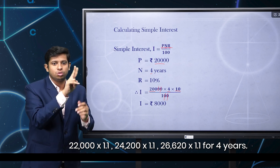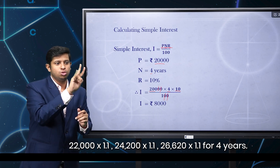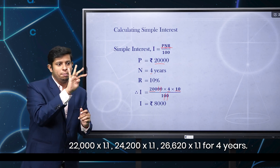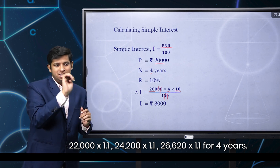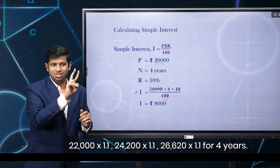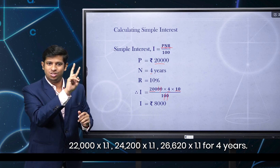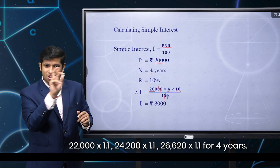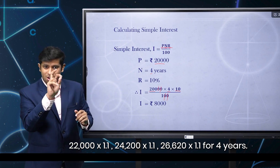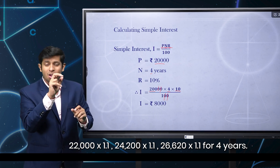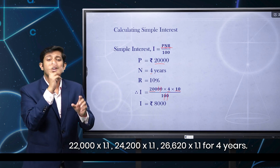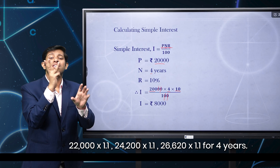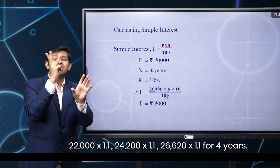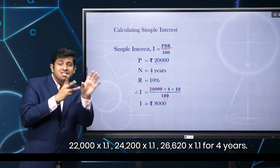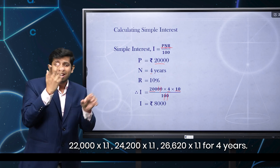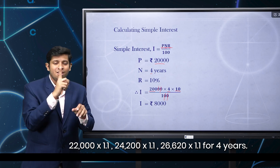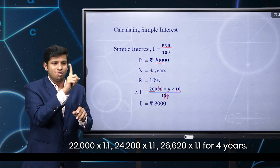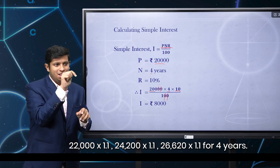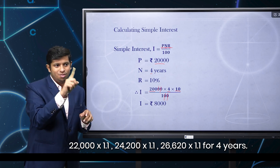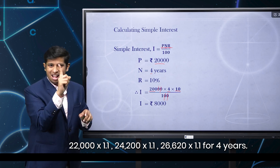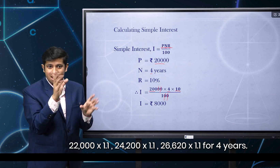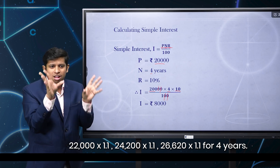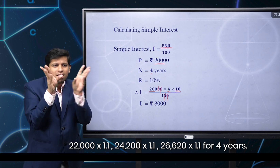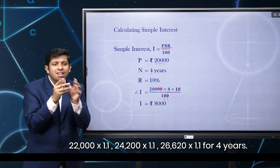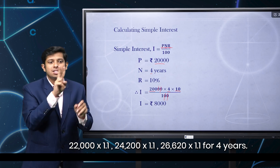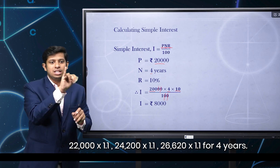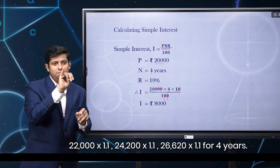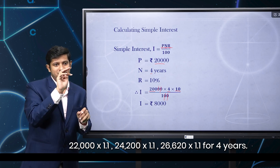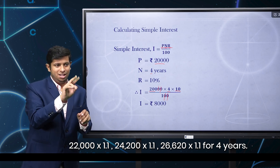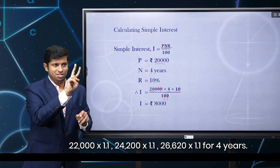26,620 into 1.1 for 4 years.